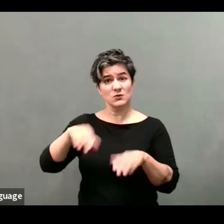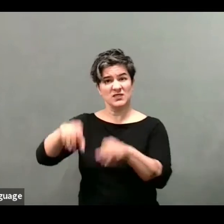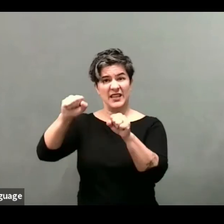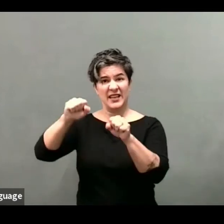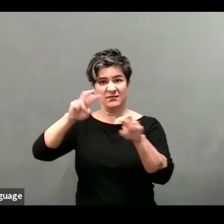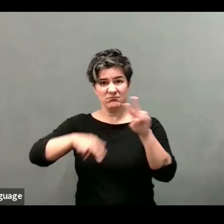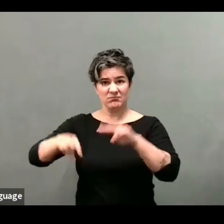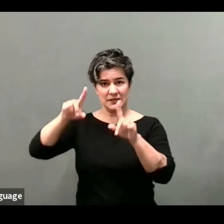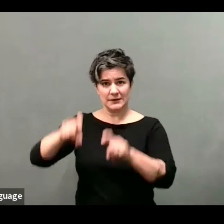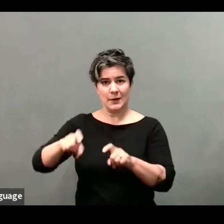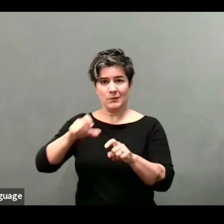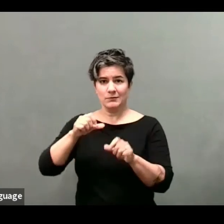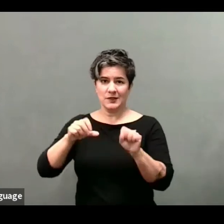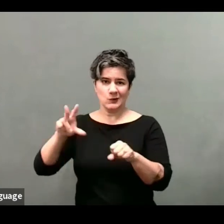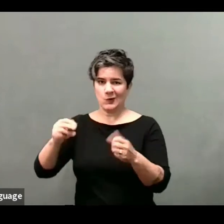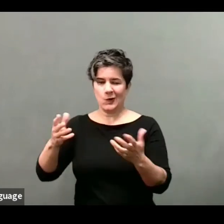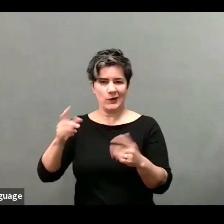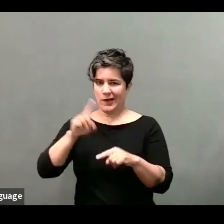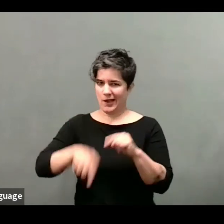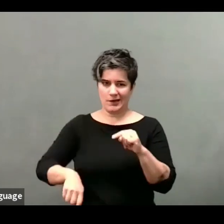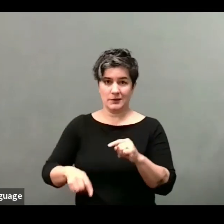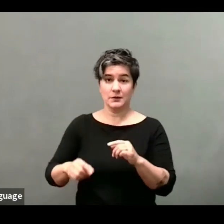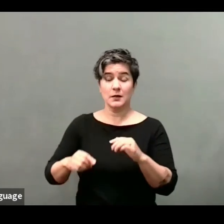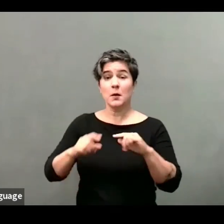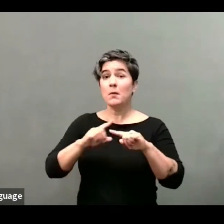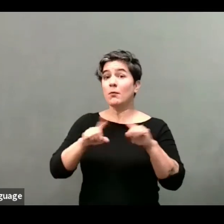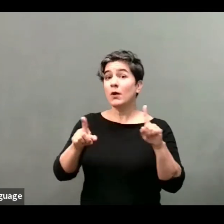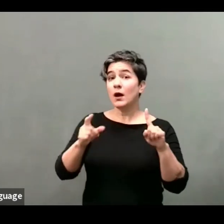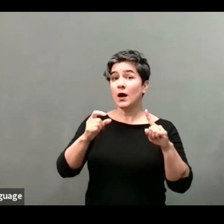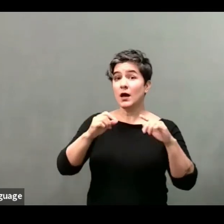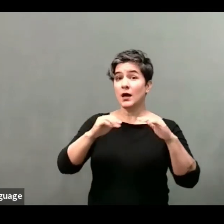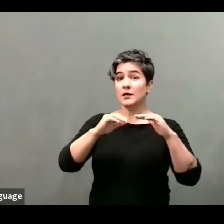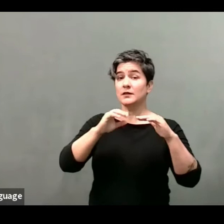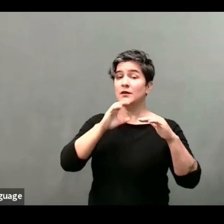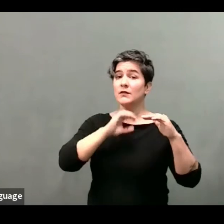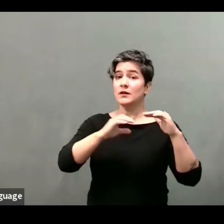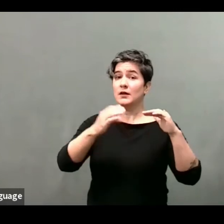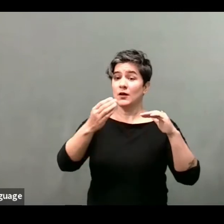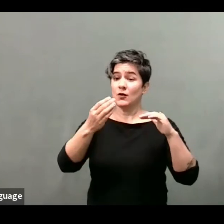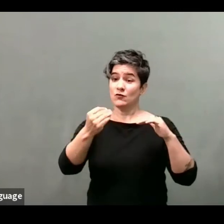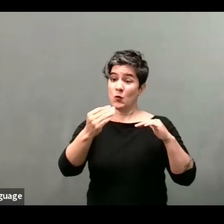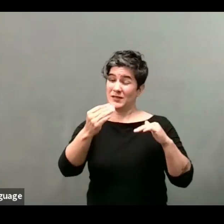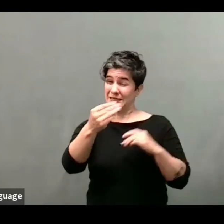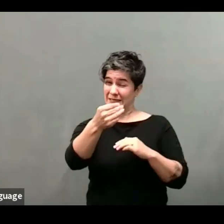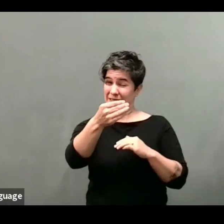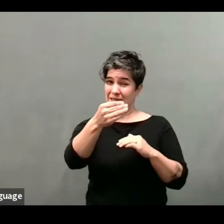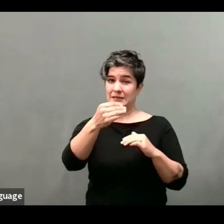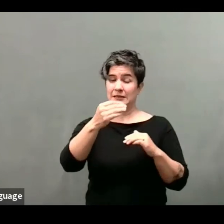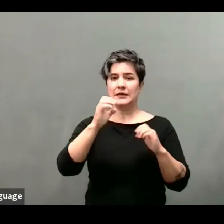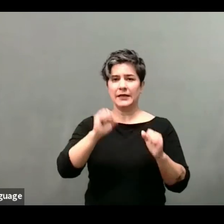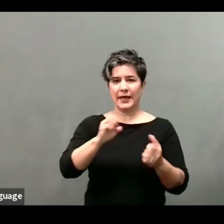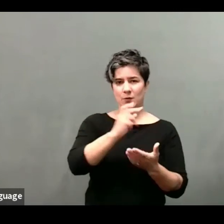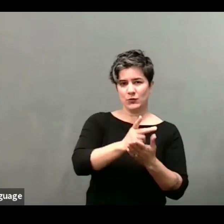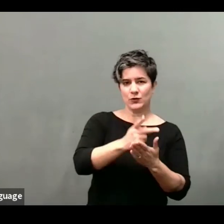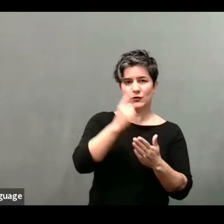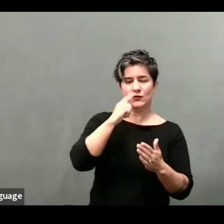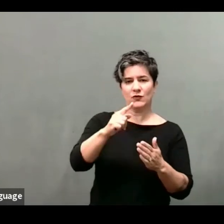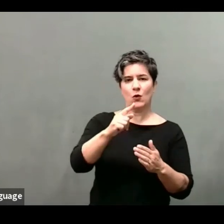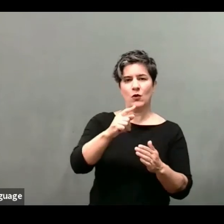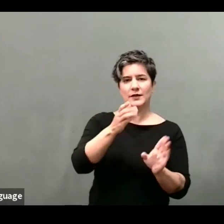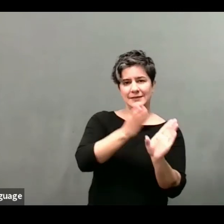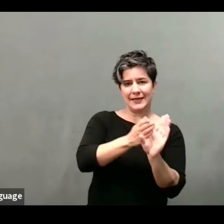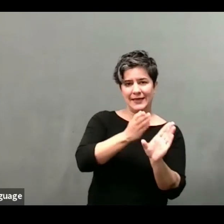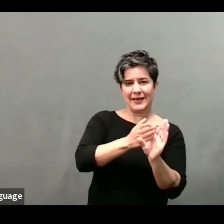exam. Now, for patients 14 years and above, they're able to consent to psychiatric and chemical